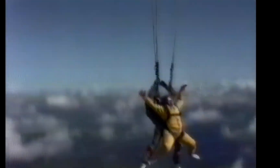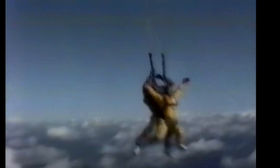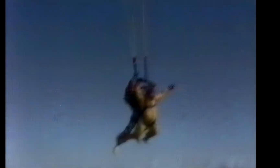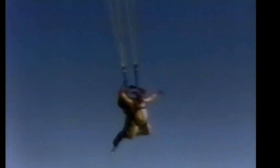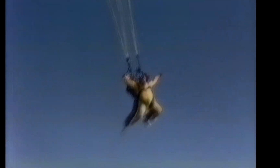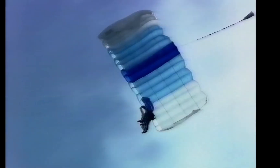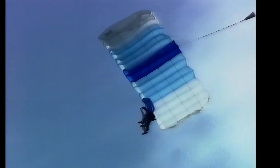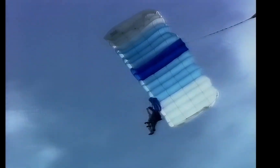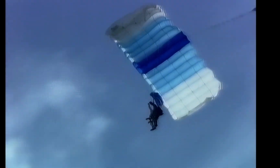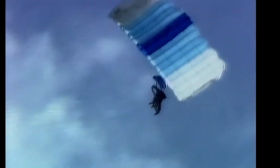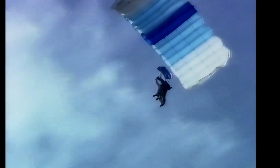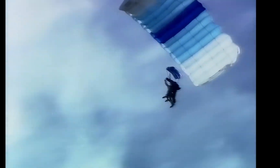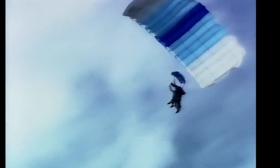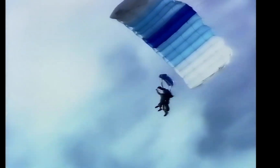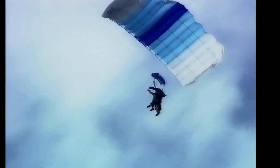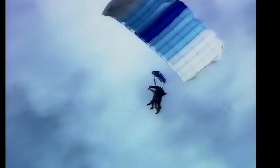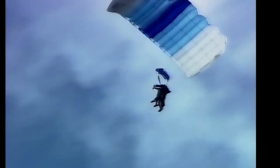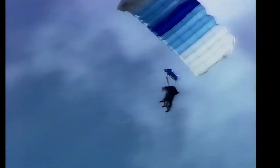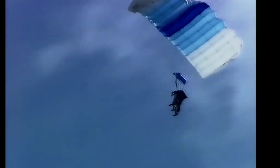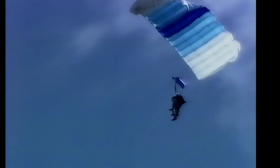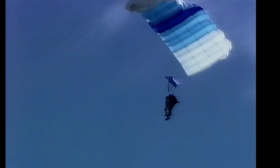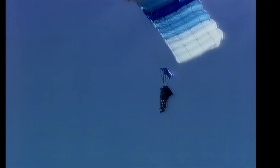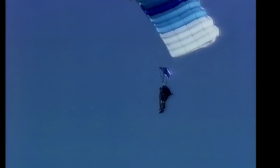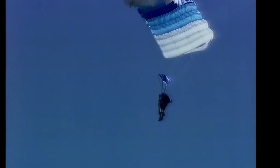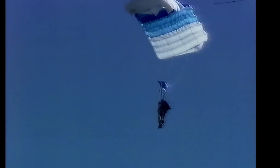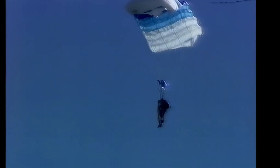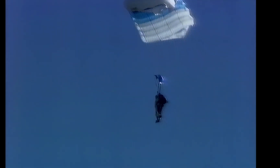The wind's not there, I'm here.